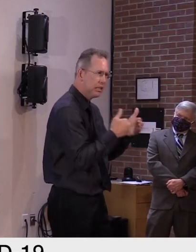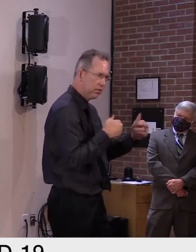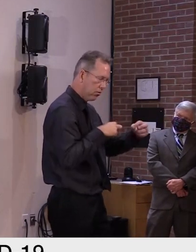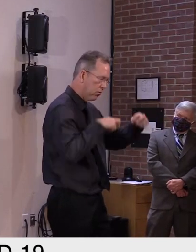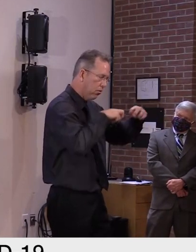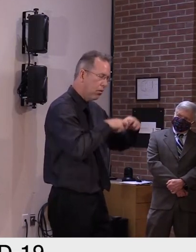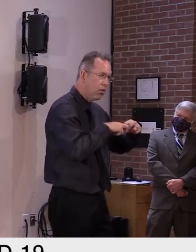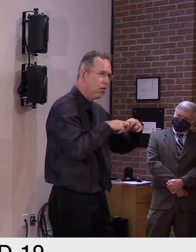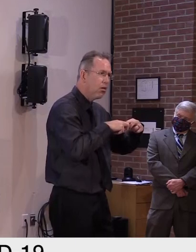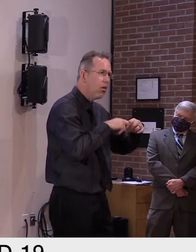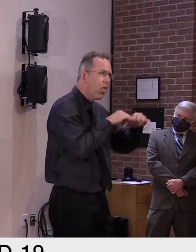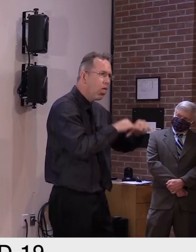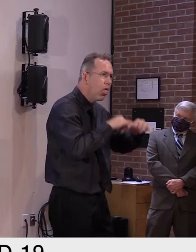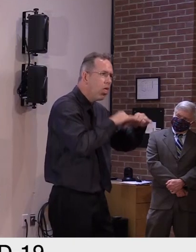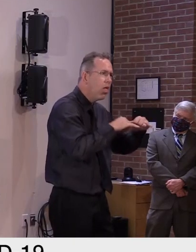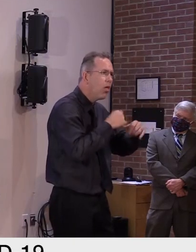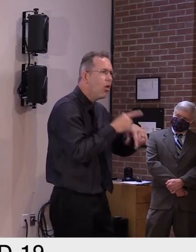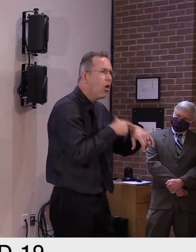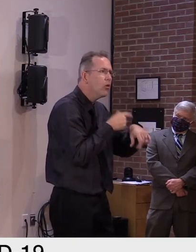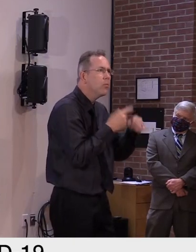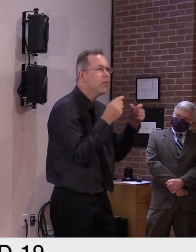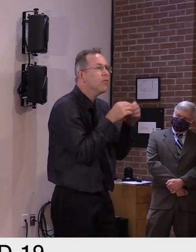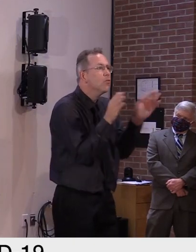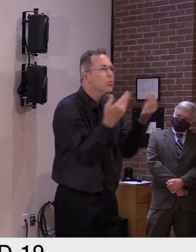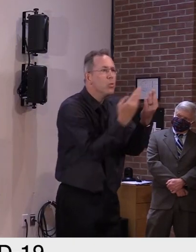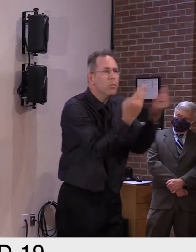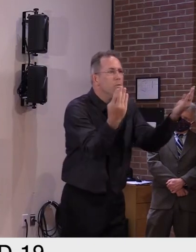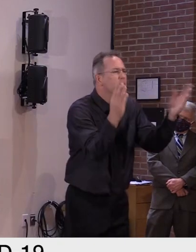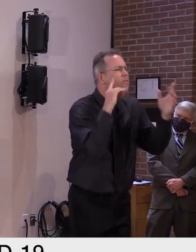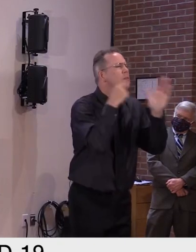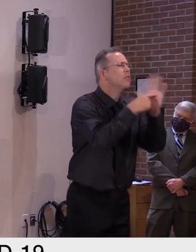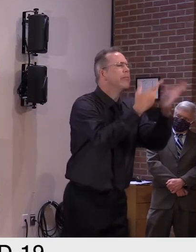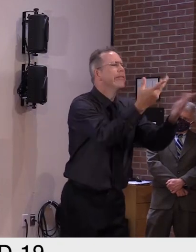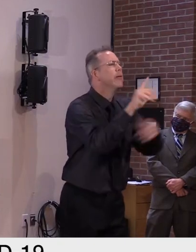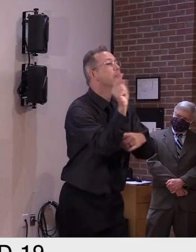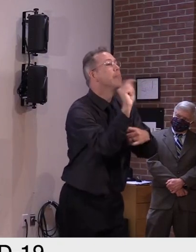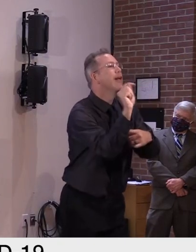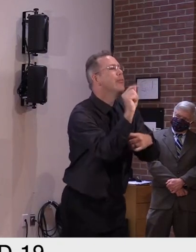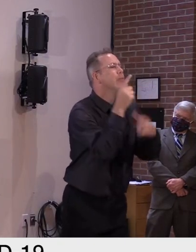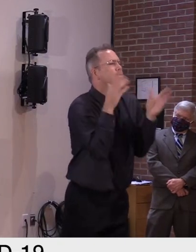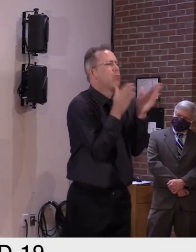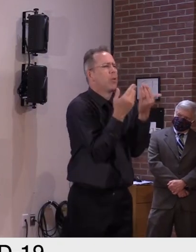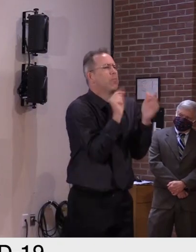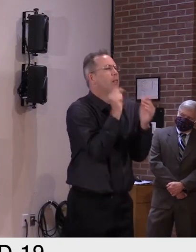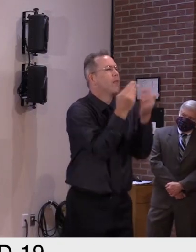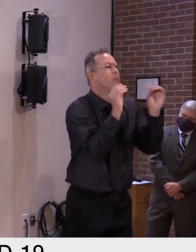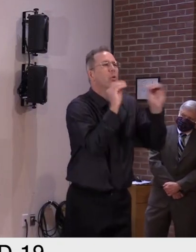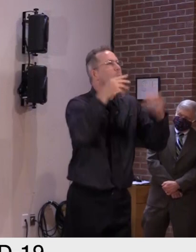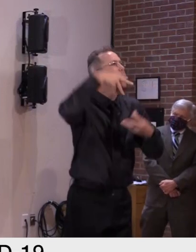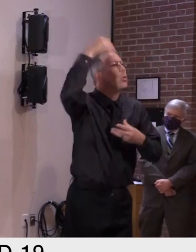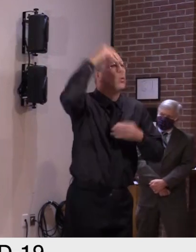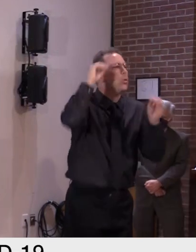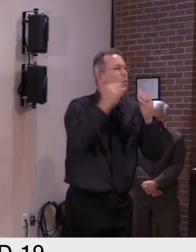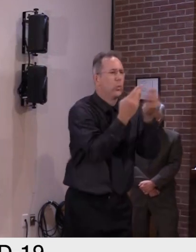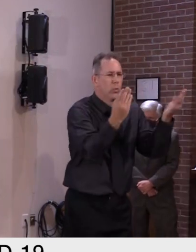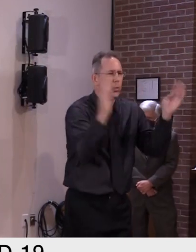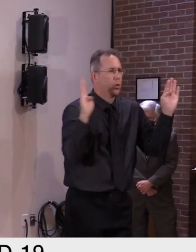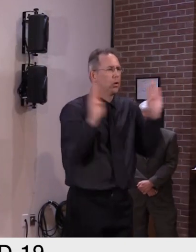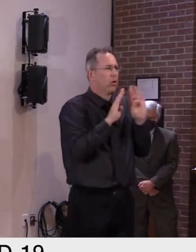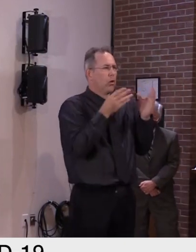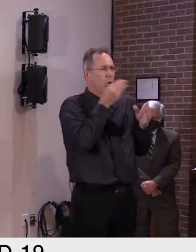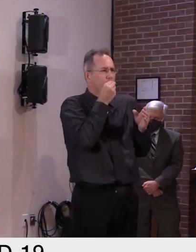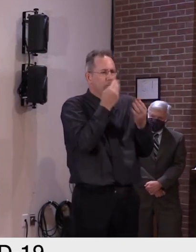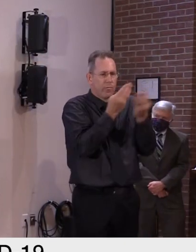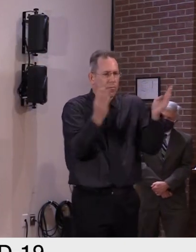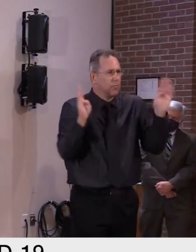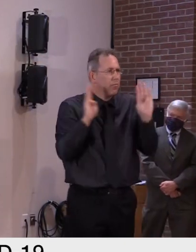too confined, if you will. So that's different than maybe people would consider our close